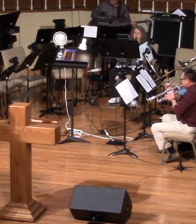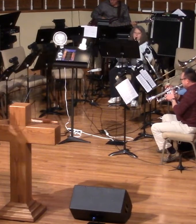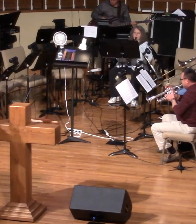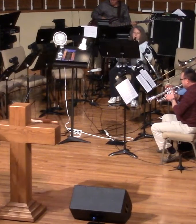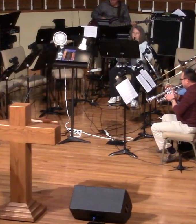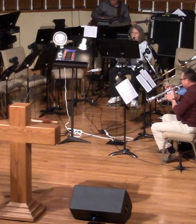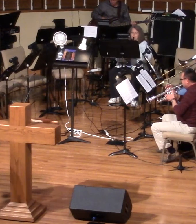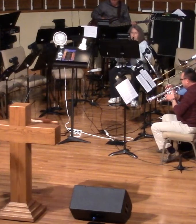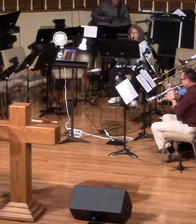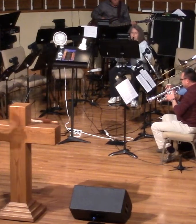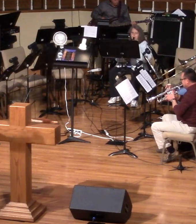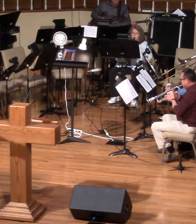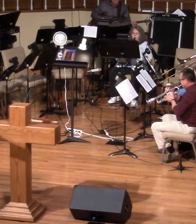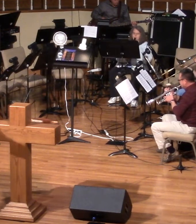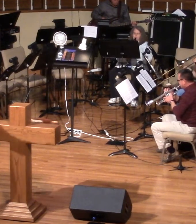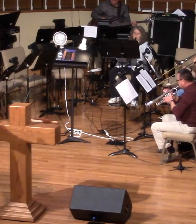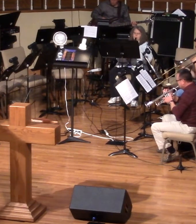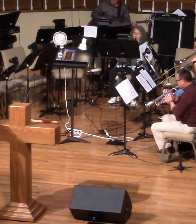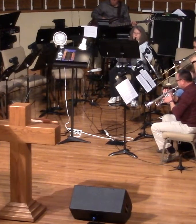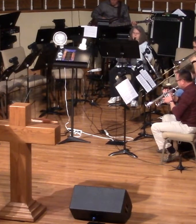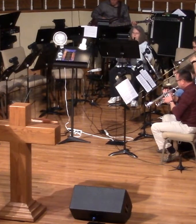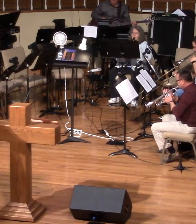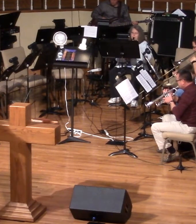flood, his mercy